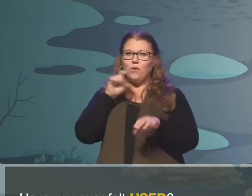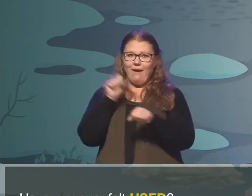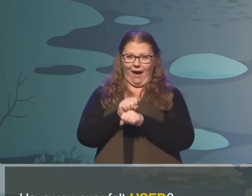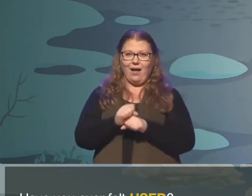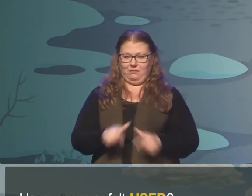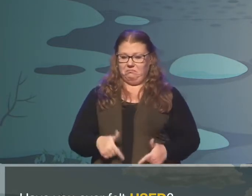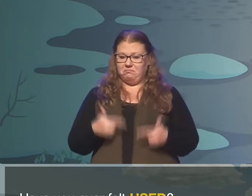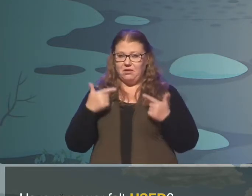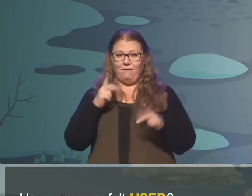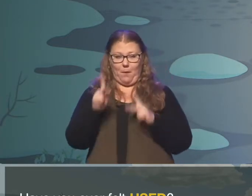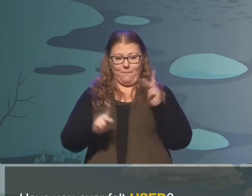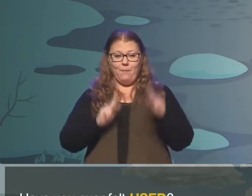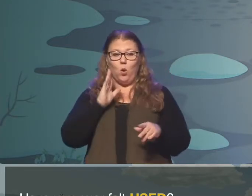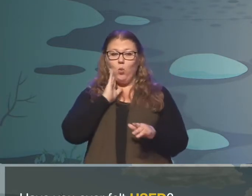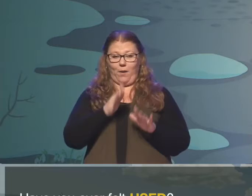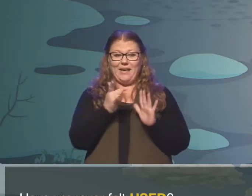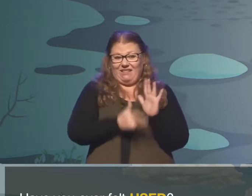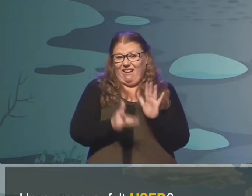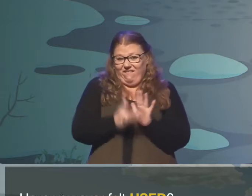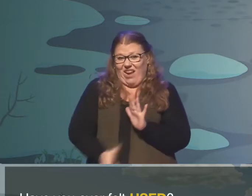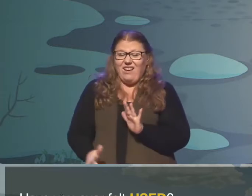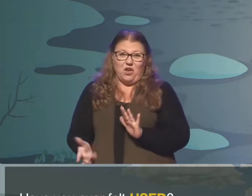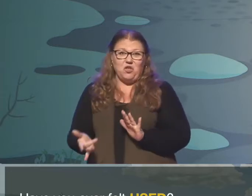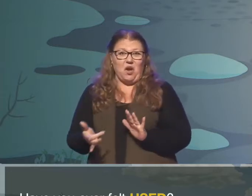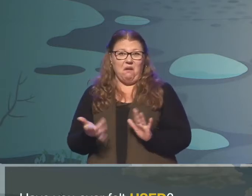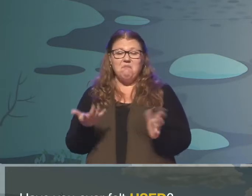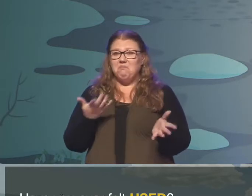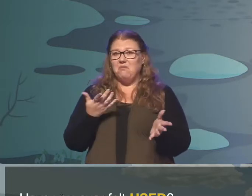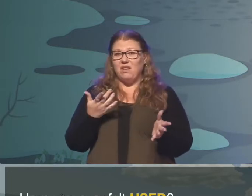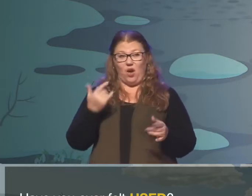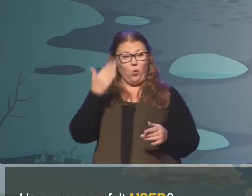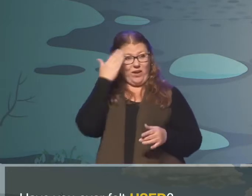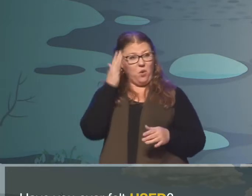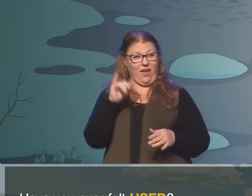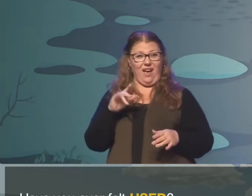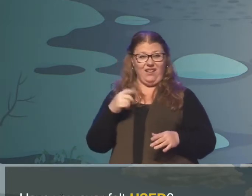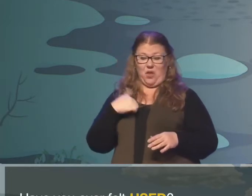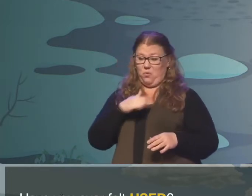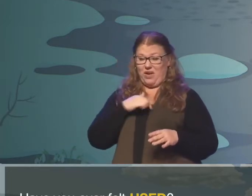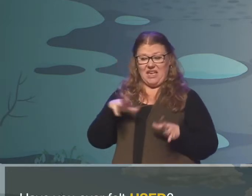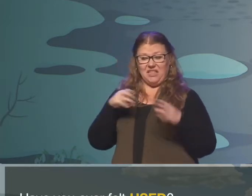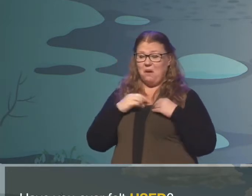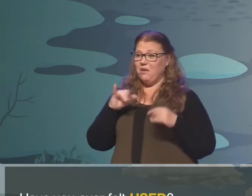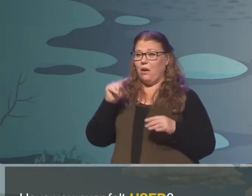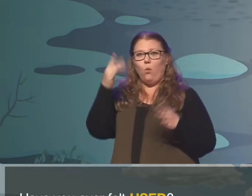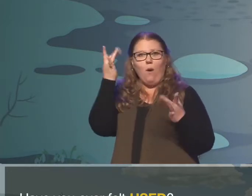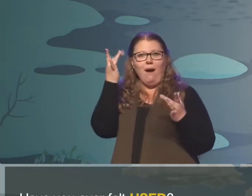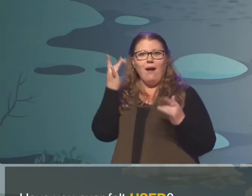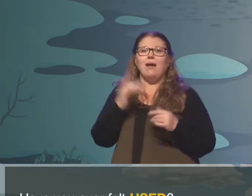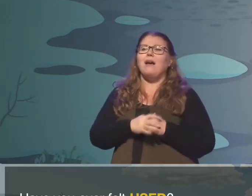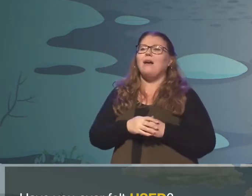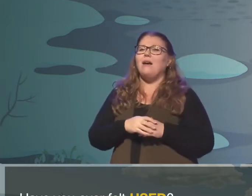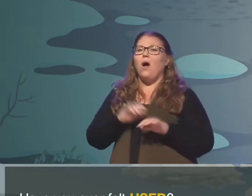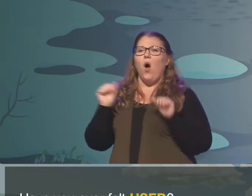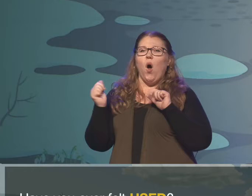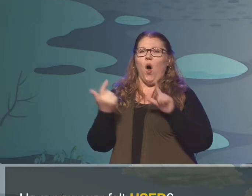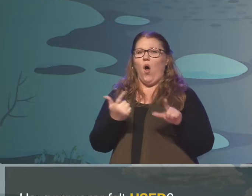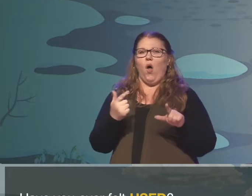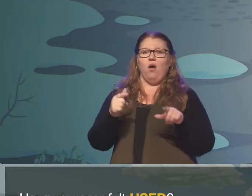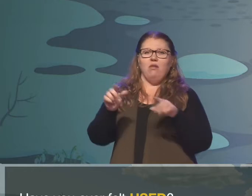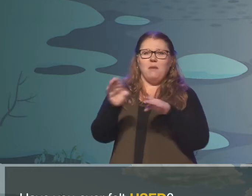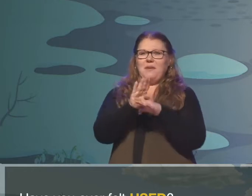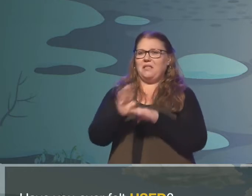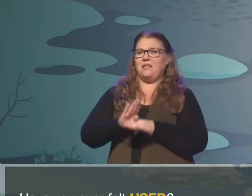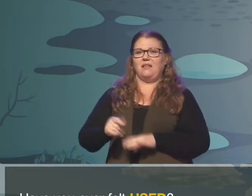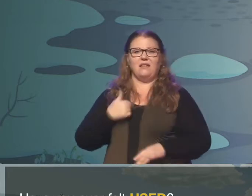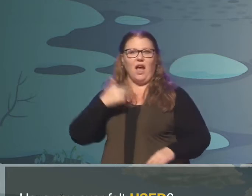that people are going to be used as commodities. Did you know that? We just accept it. You know how I know that? Because every corporation